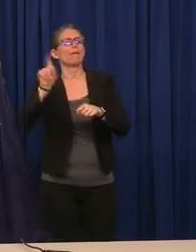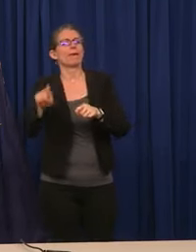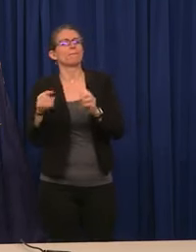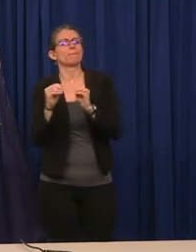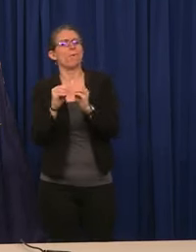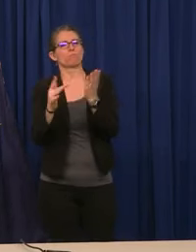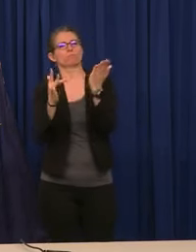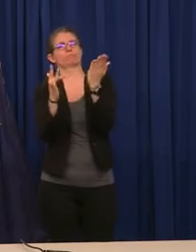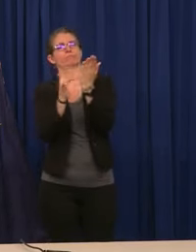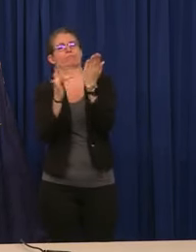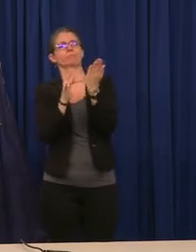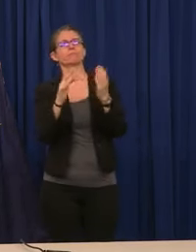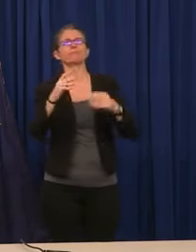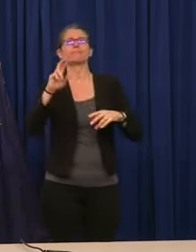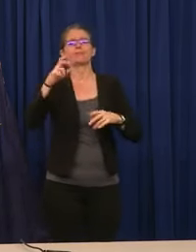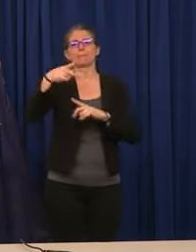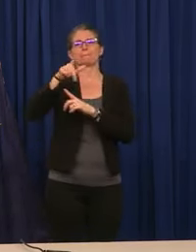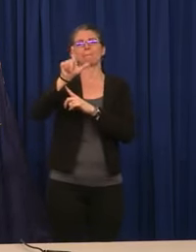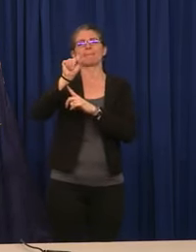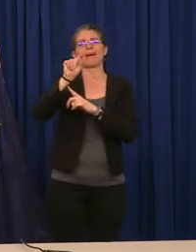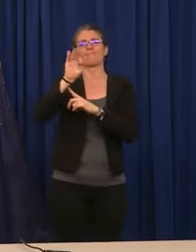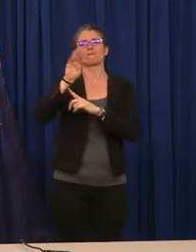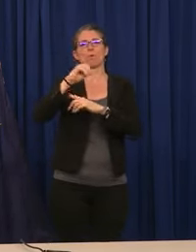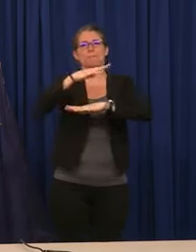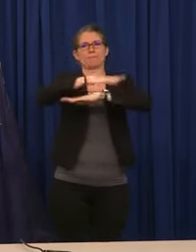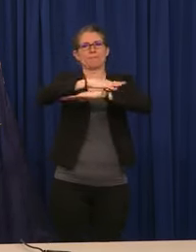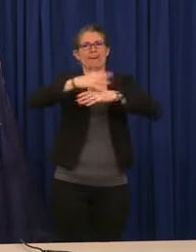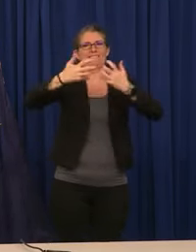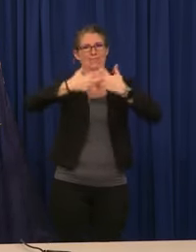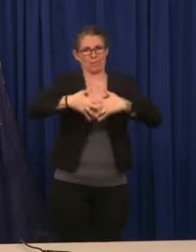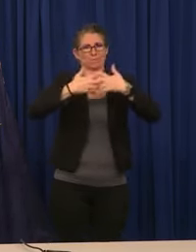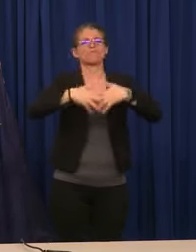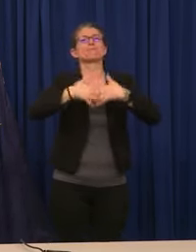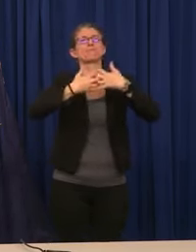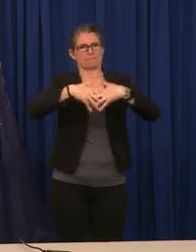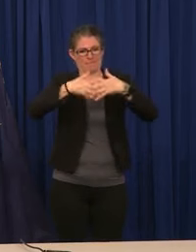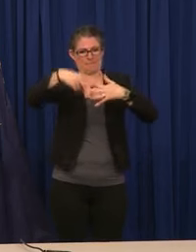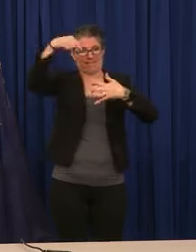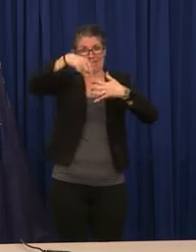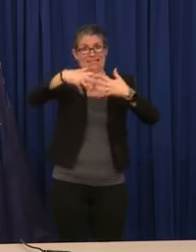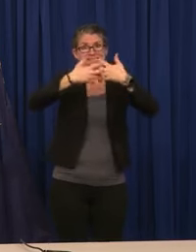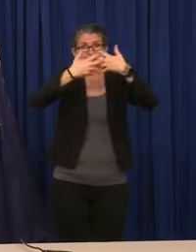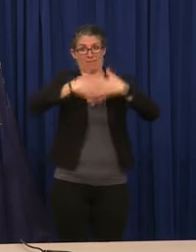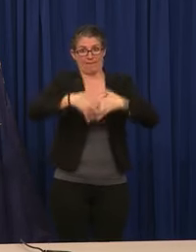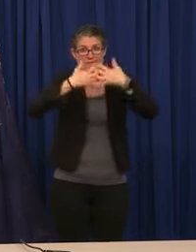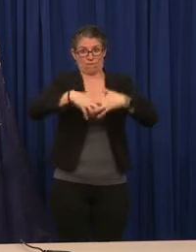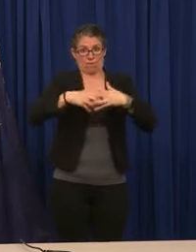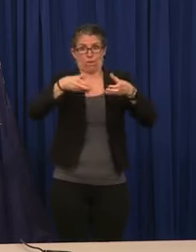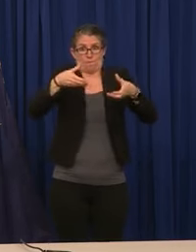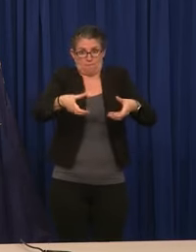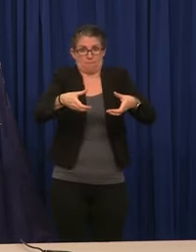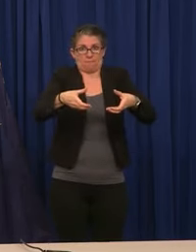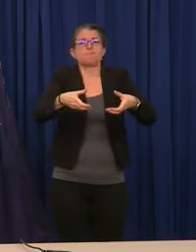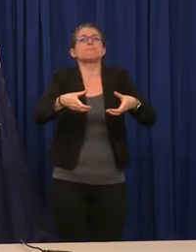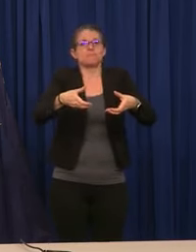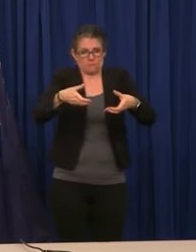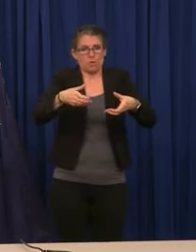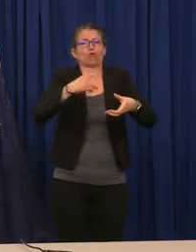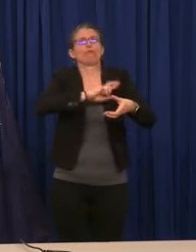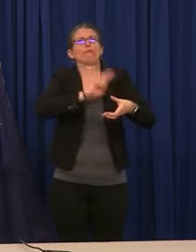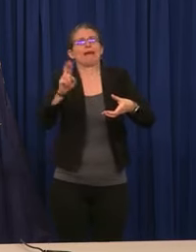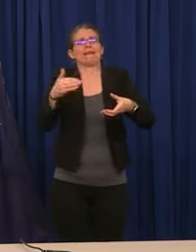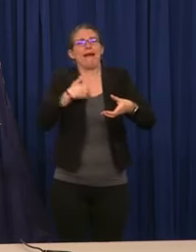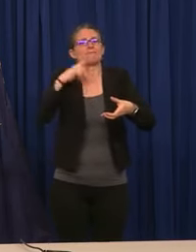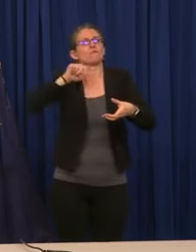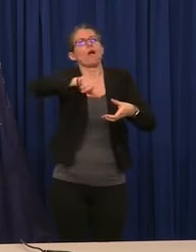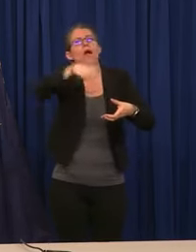Abbott platform, the machine itself, is one that has already been in use for other infectious diseases, like strep